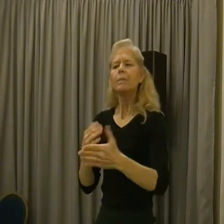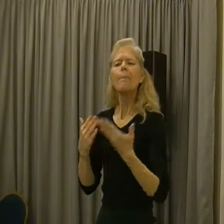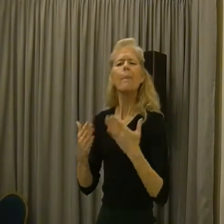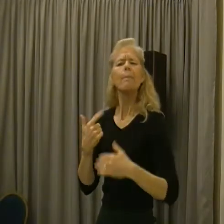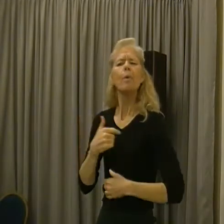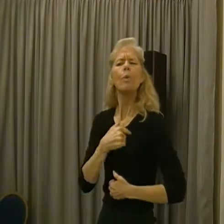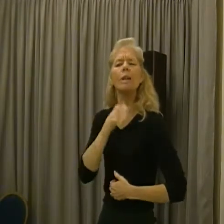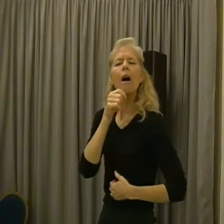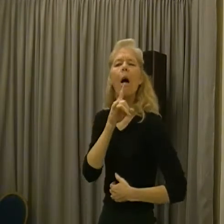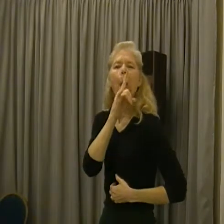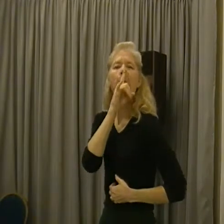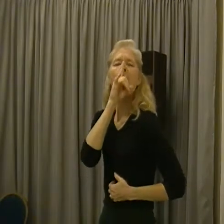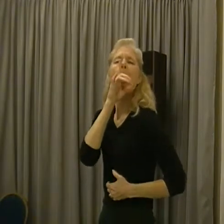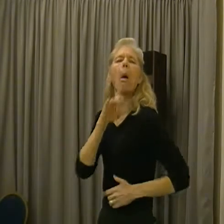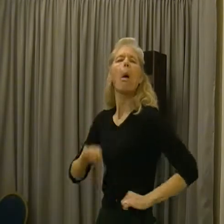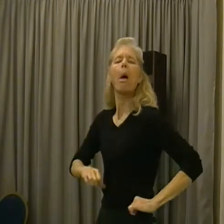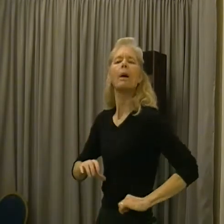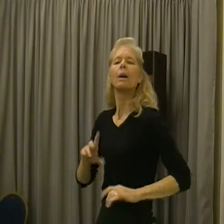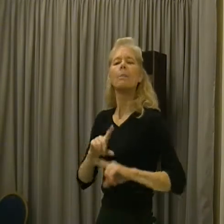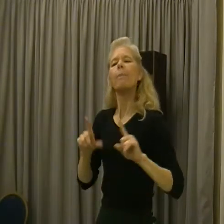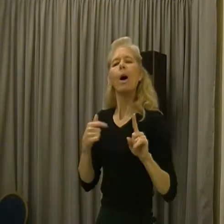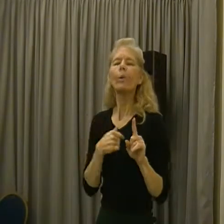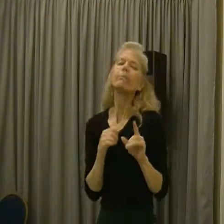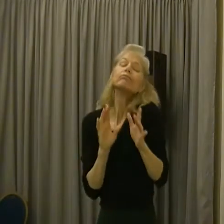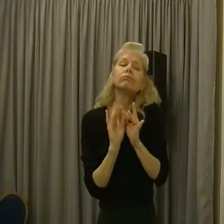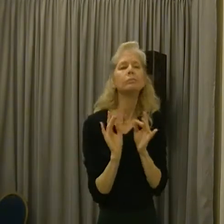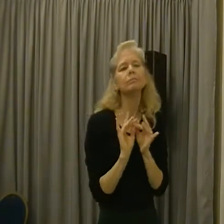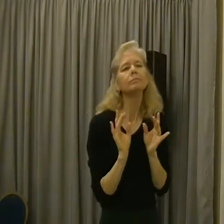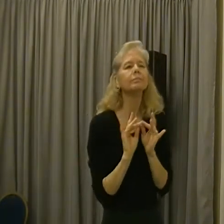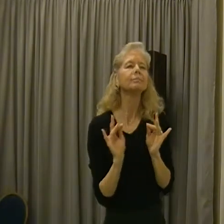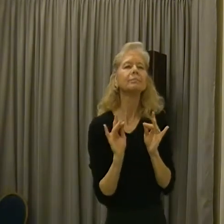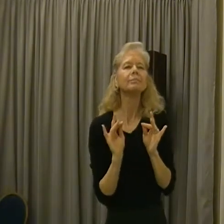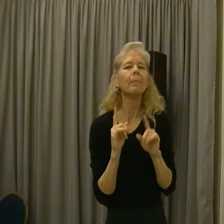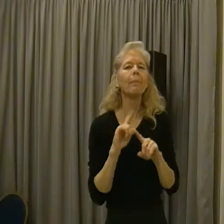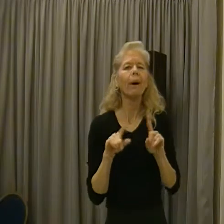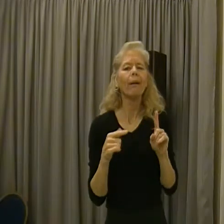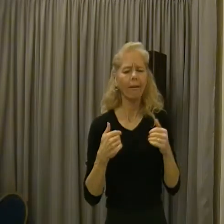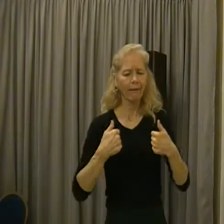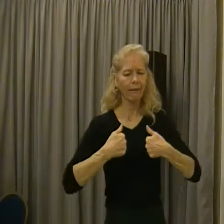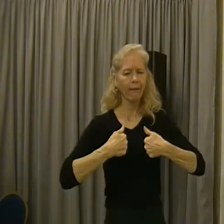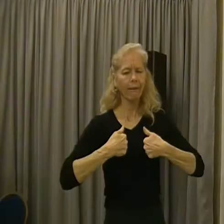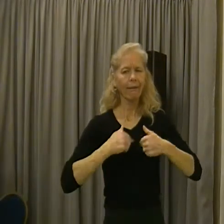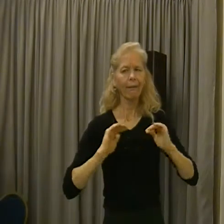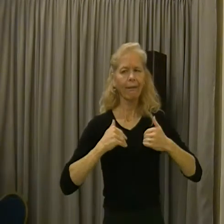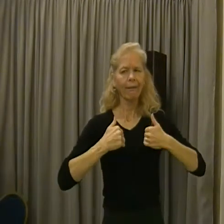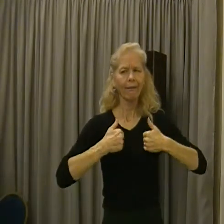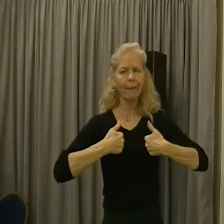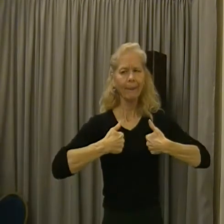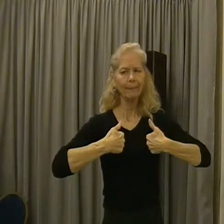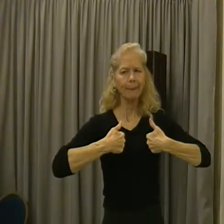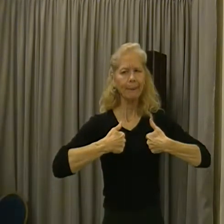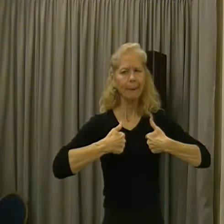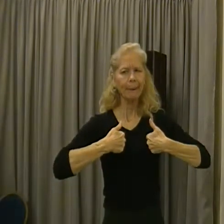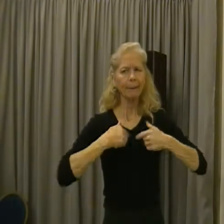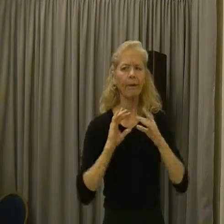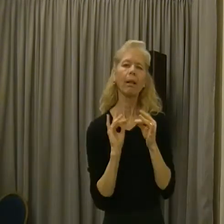It gets its glory by what? Putting other people down, doesn't it? See, to be glorying your strength, you're just saying, I